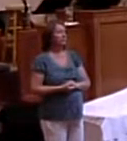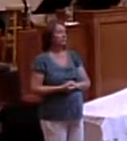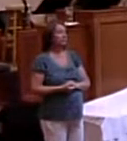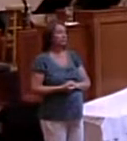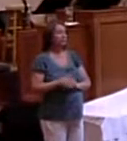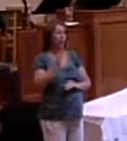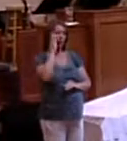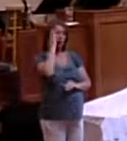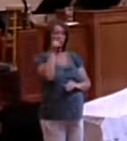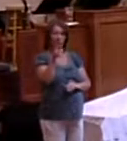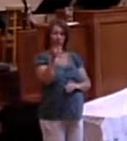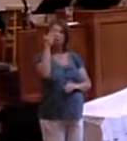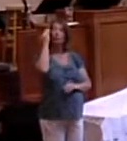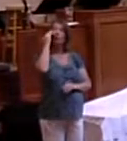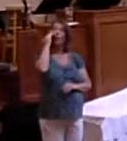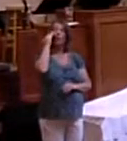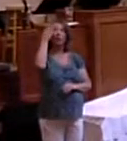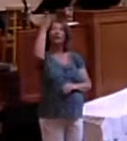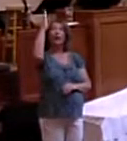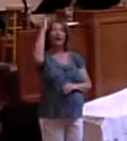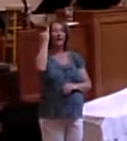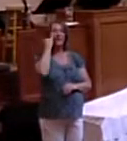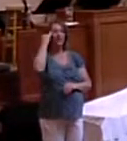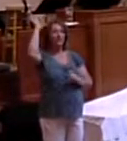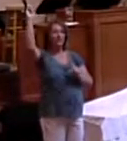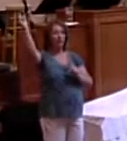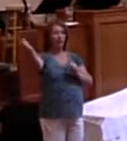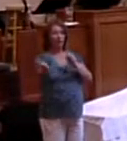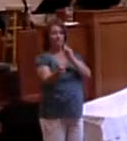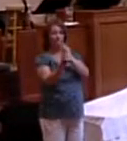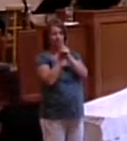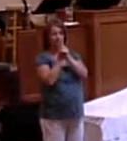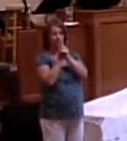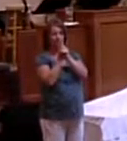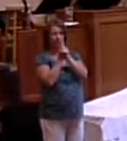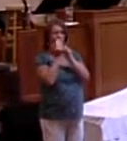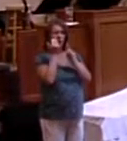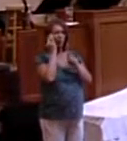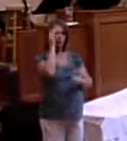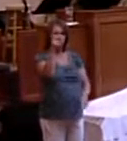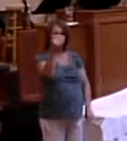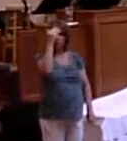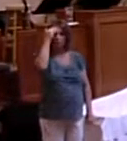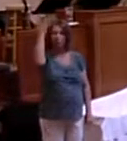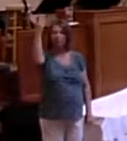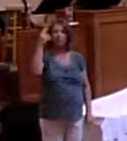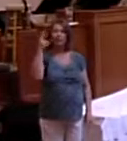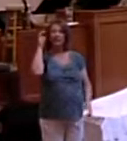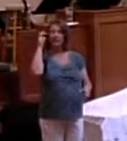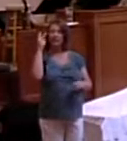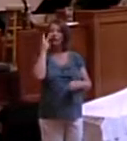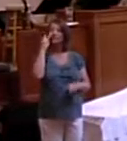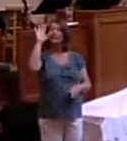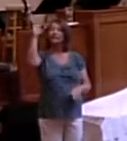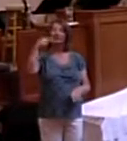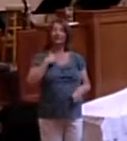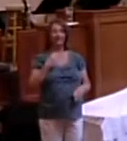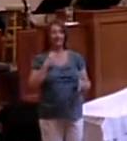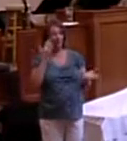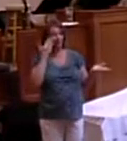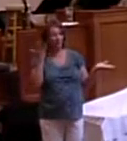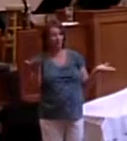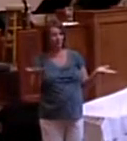Would you know God if He stepped right in front of you? Would you know Him if you heard His voice? Would you know Him like that deer knew the woods,